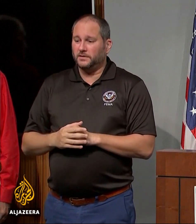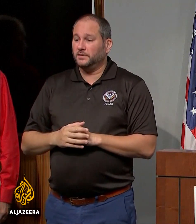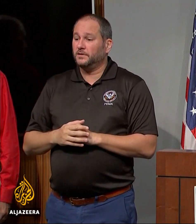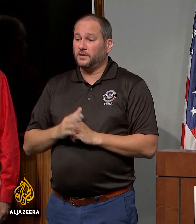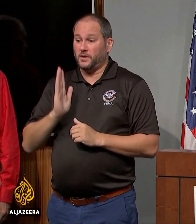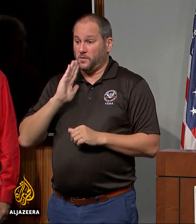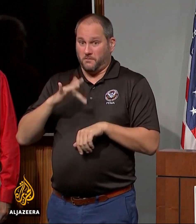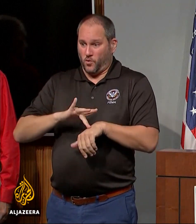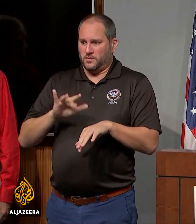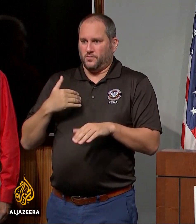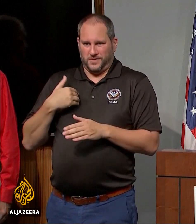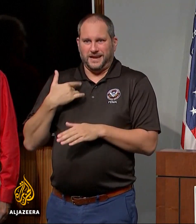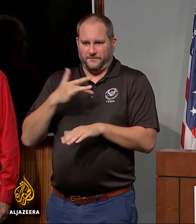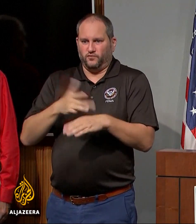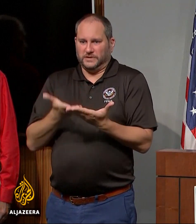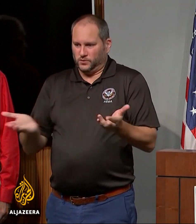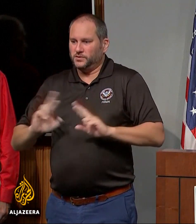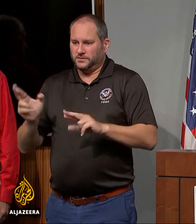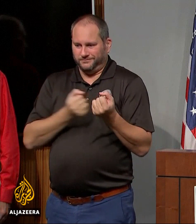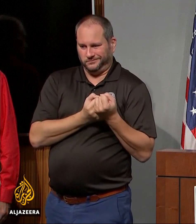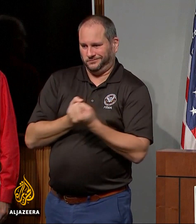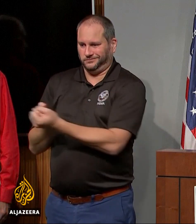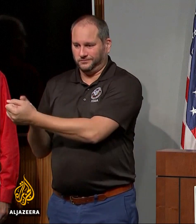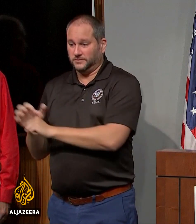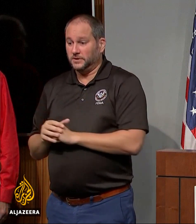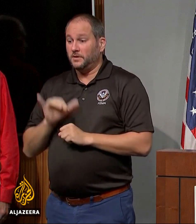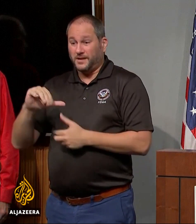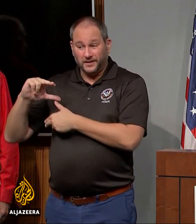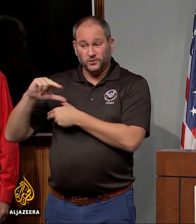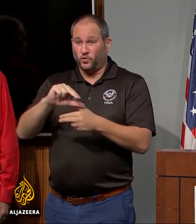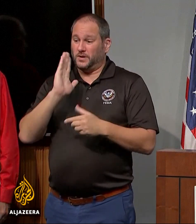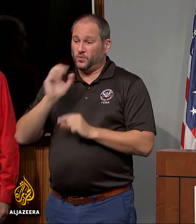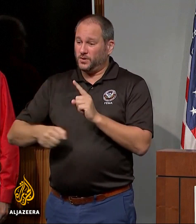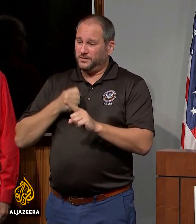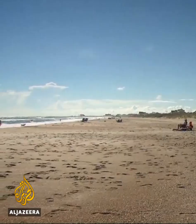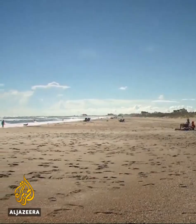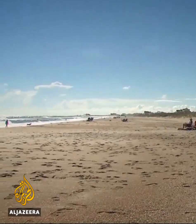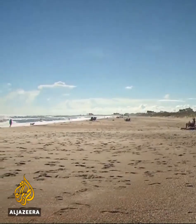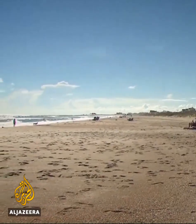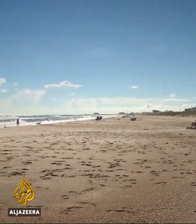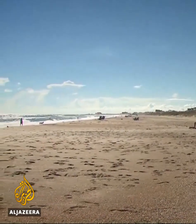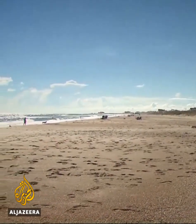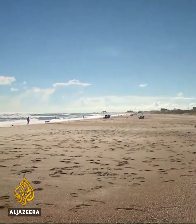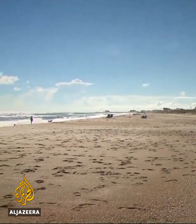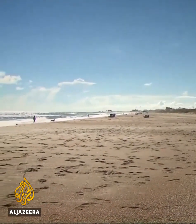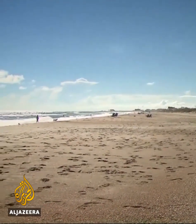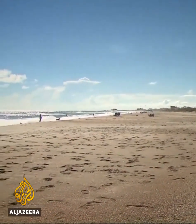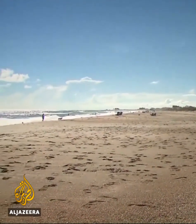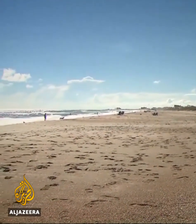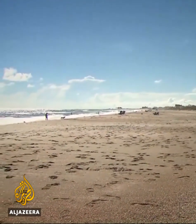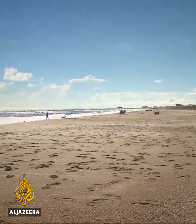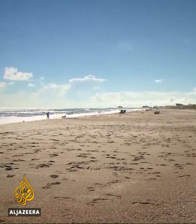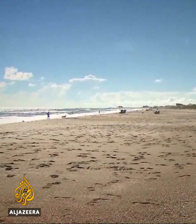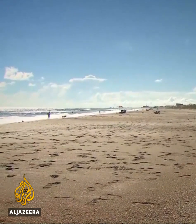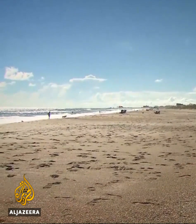This will be a storm that creates and causes massive damage to our country. And it is coming in just a